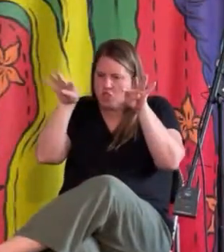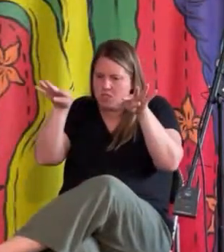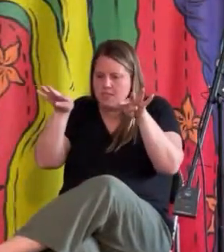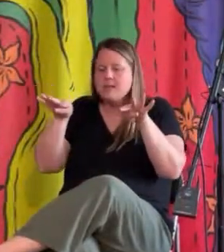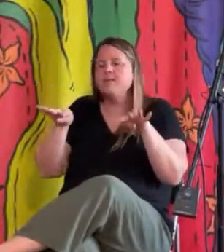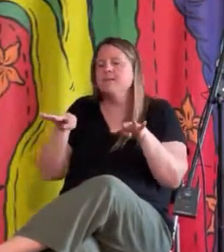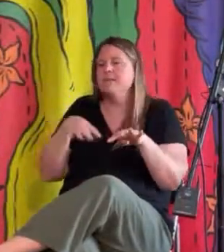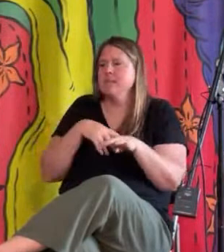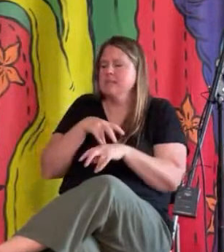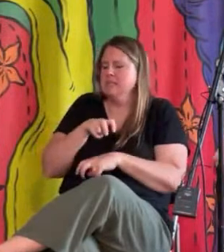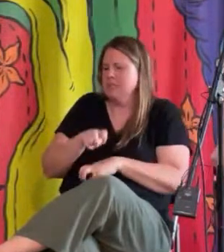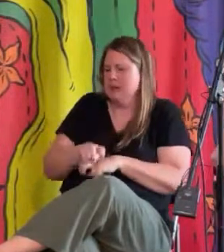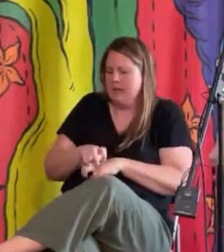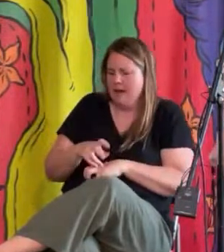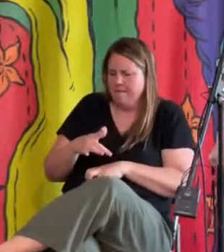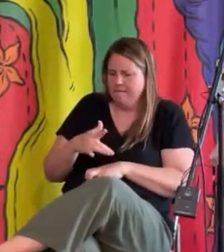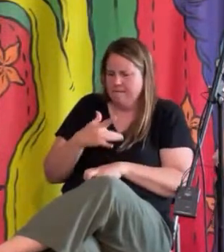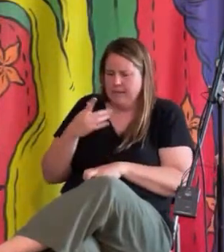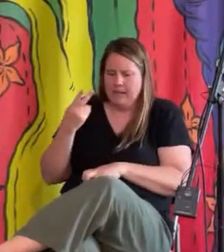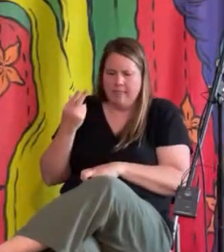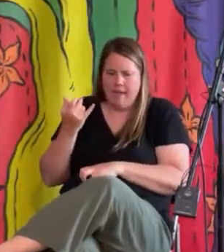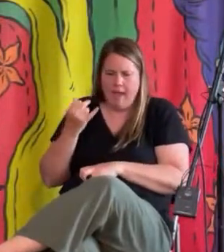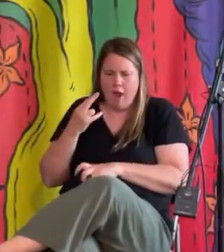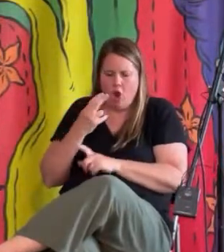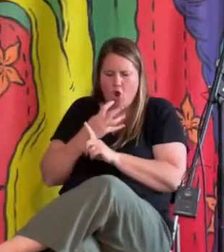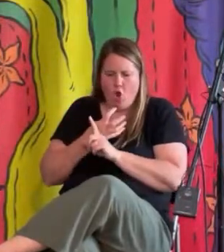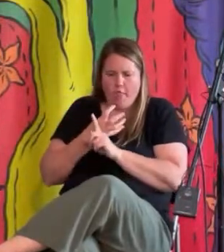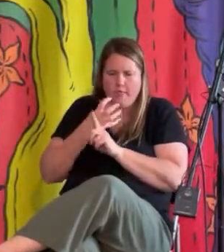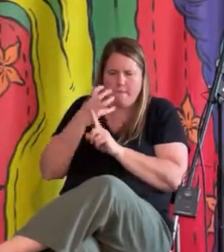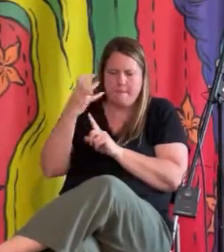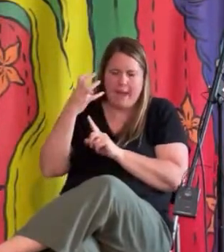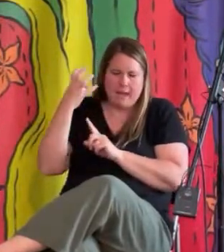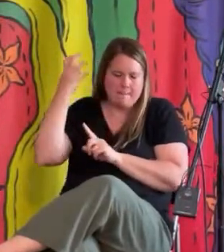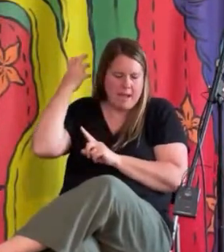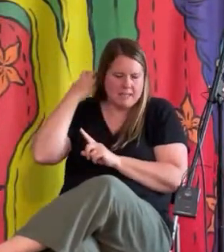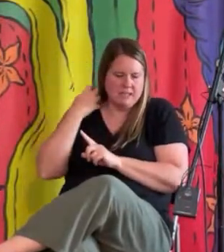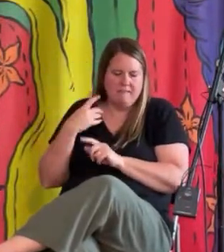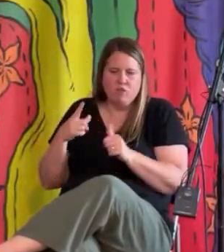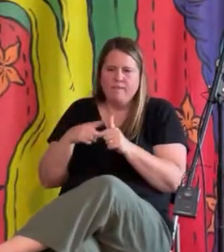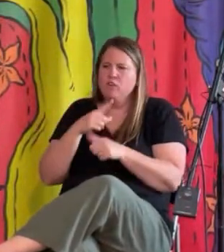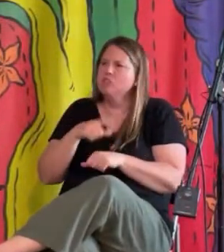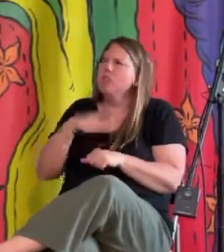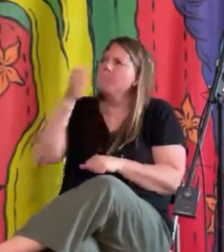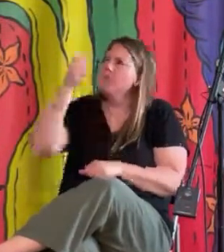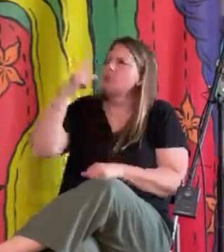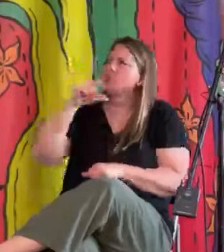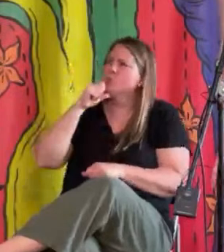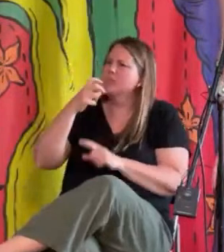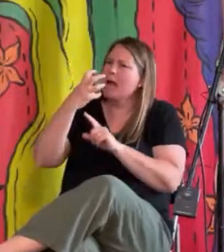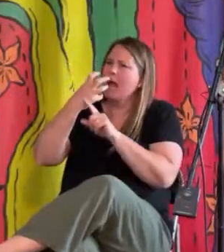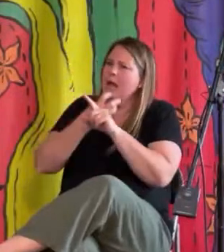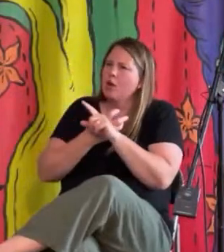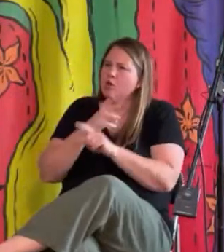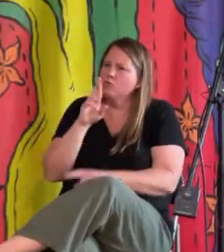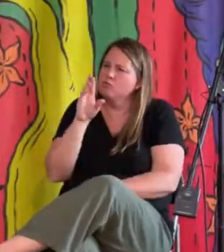sat down, feeling the hairs on the back of my neck for the first time, understanding they were not hairs, but